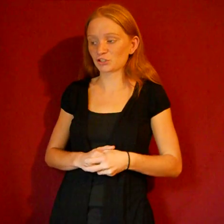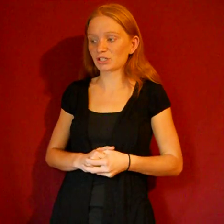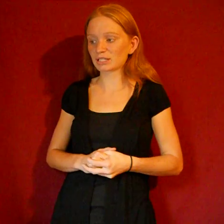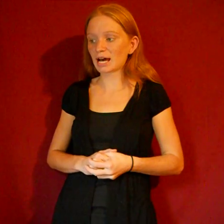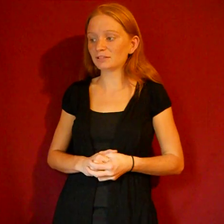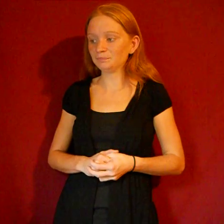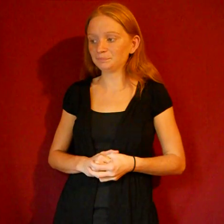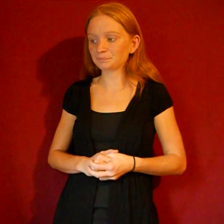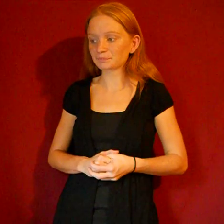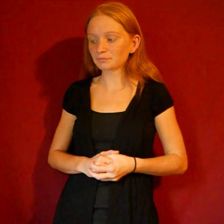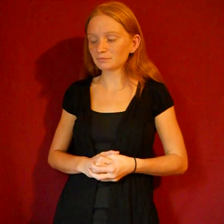it aside.